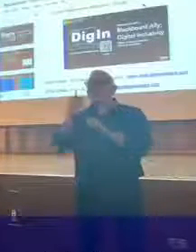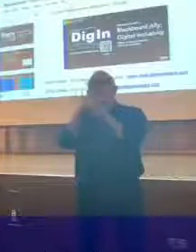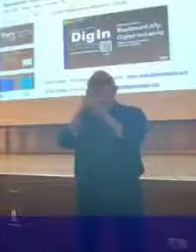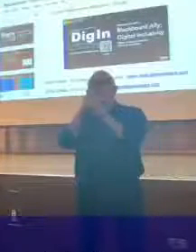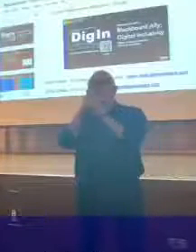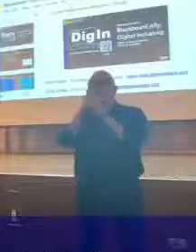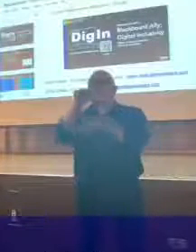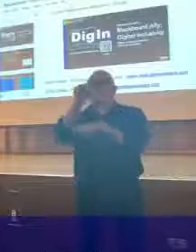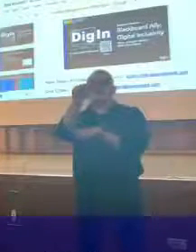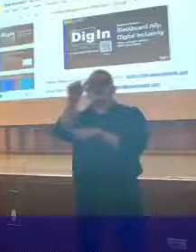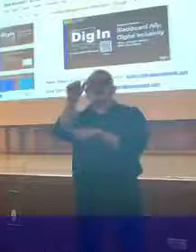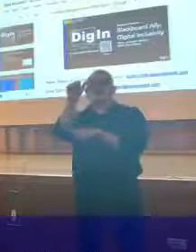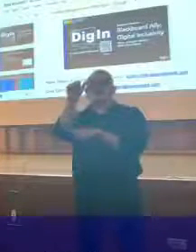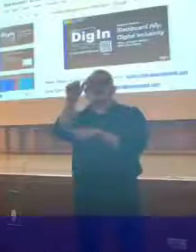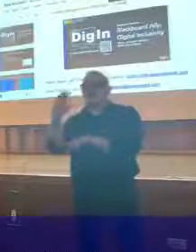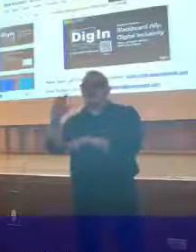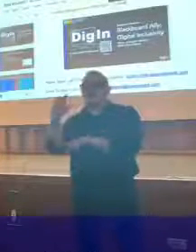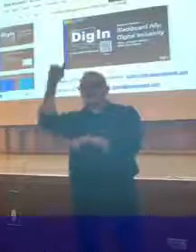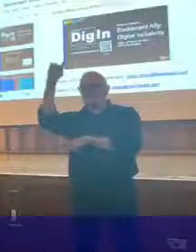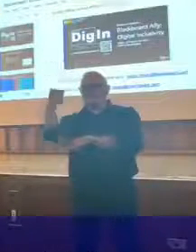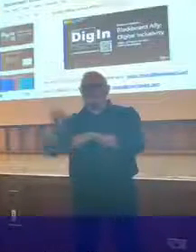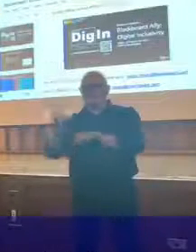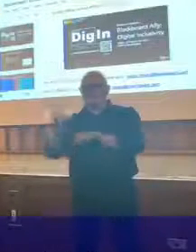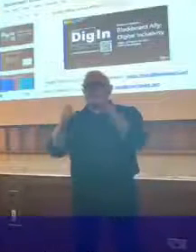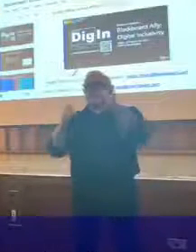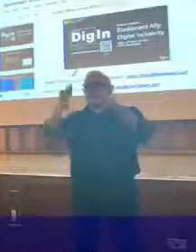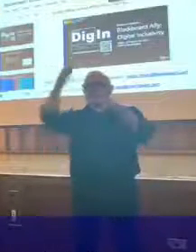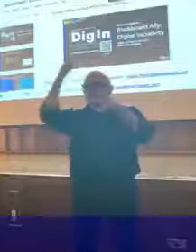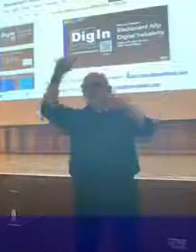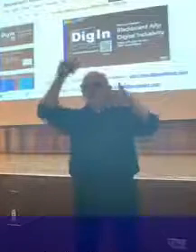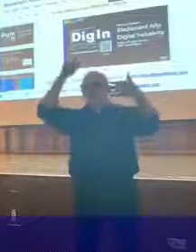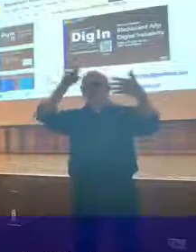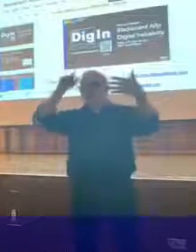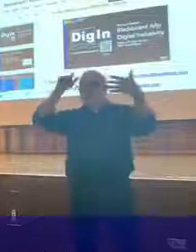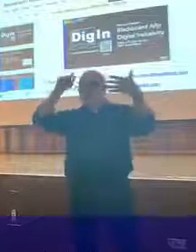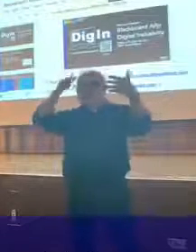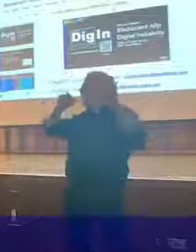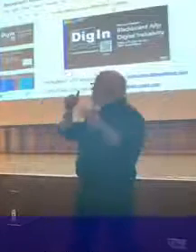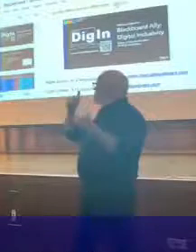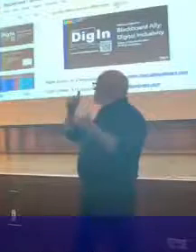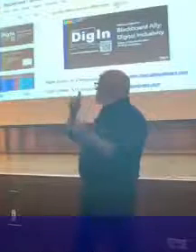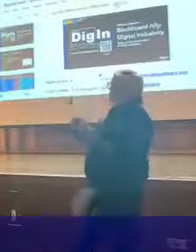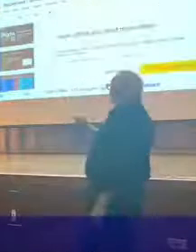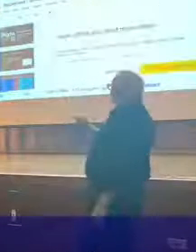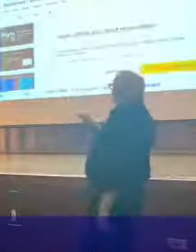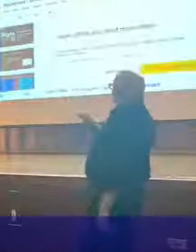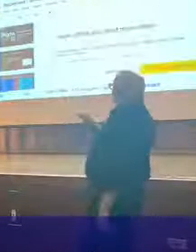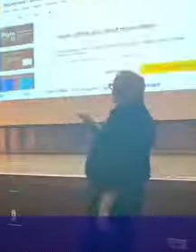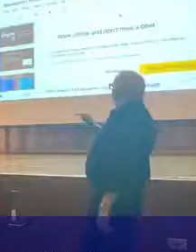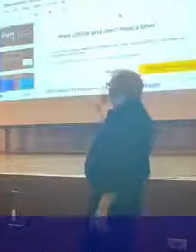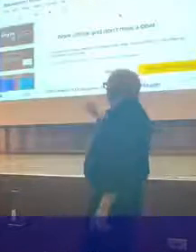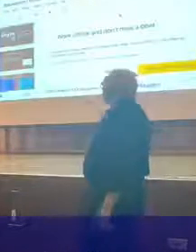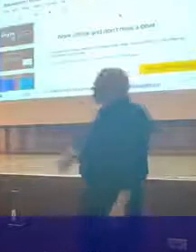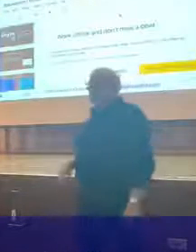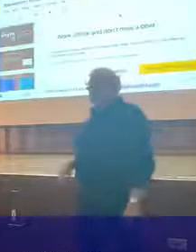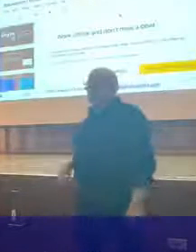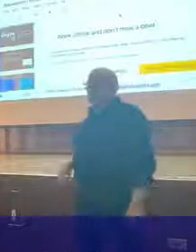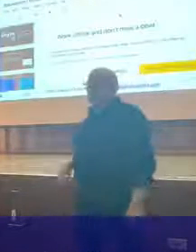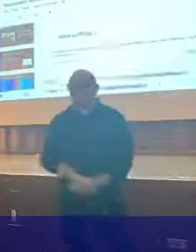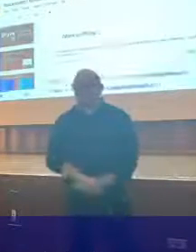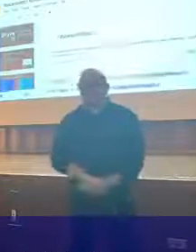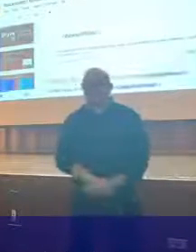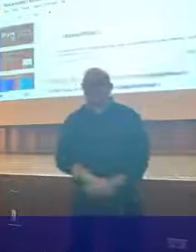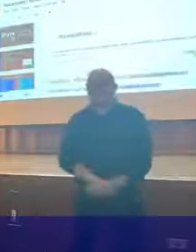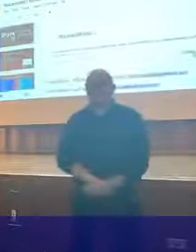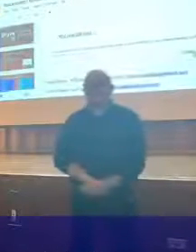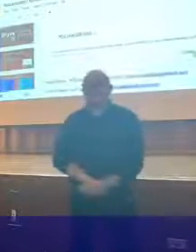yep. Okay, good. I think you need to turn on there. Okay, so the way this is going